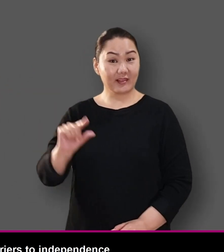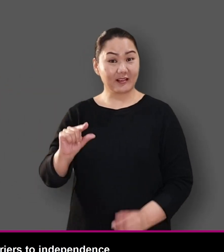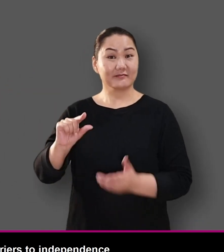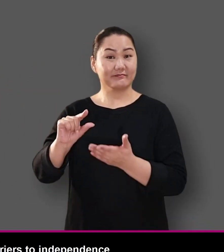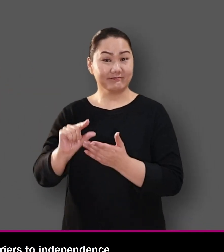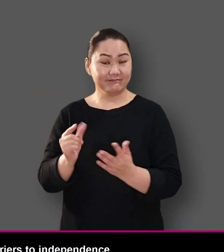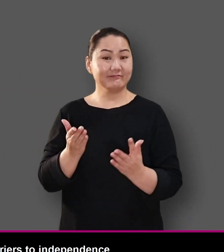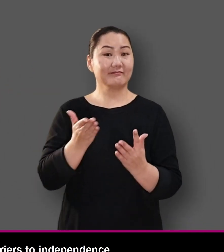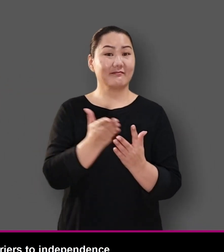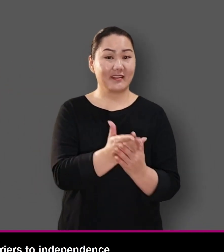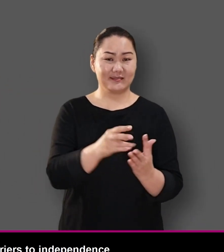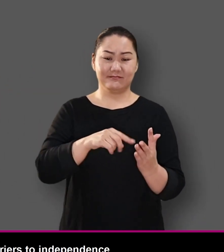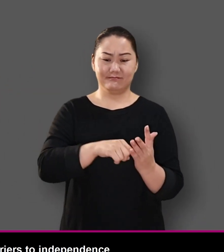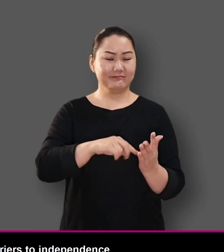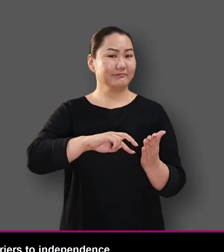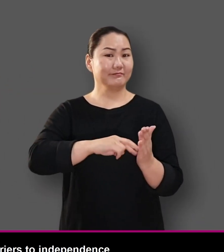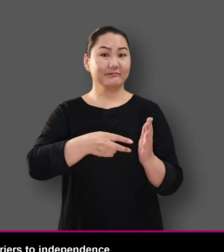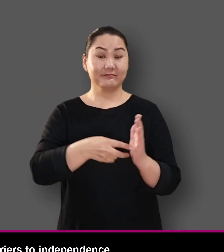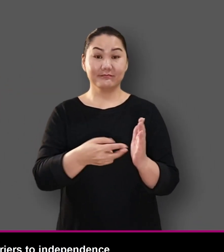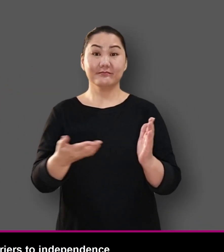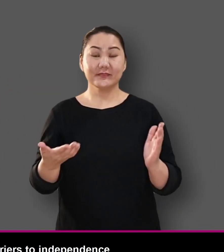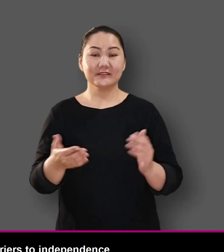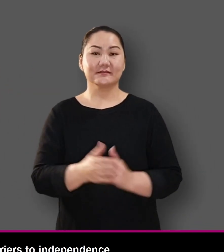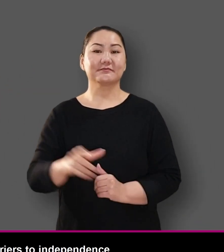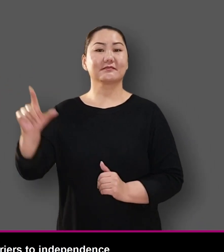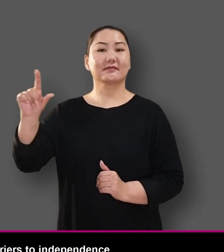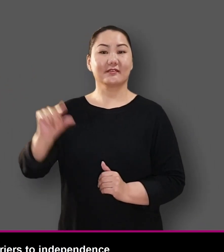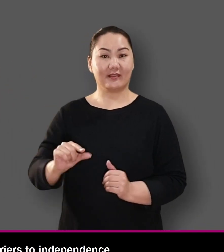This creates barriers to independence